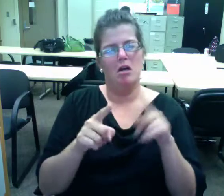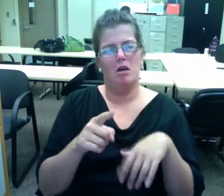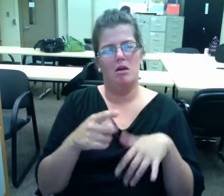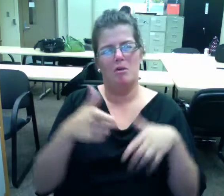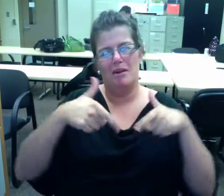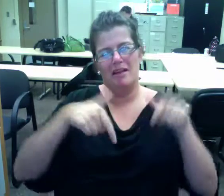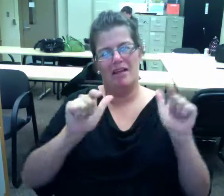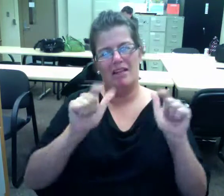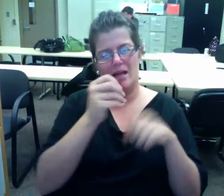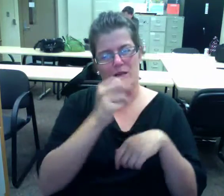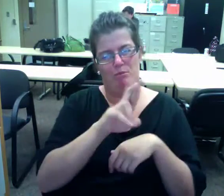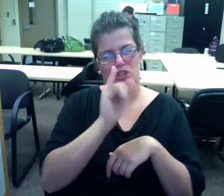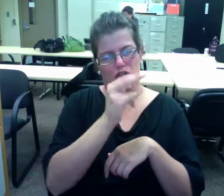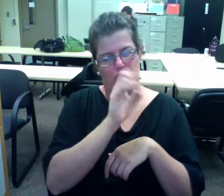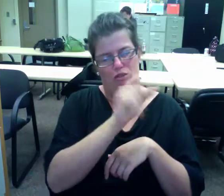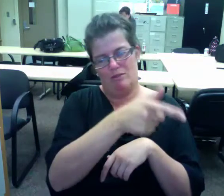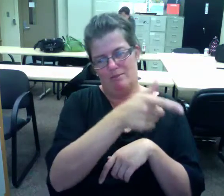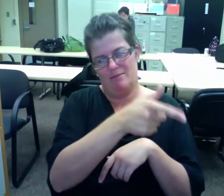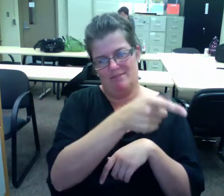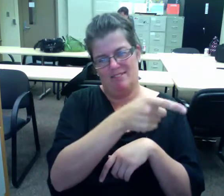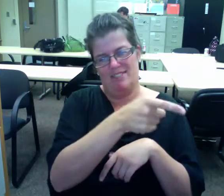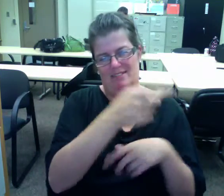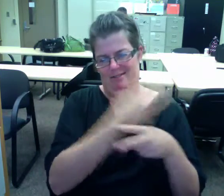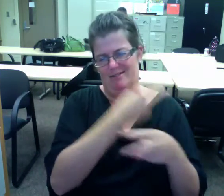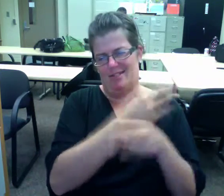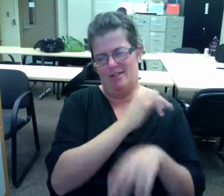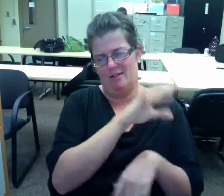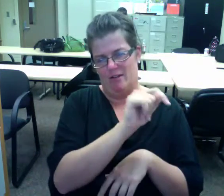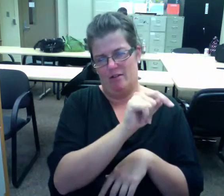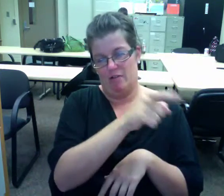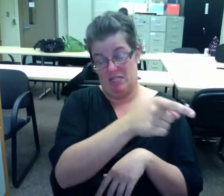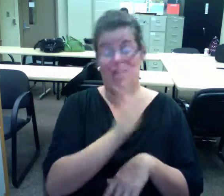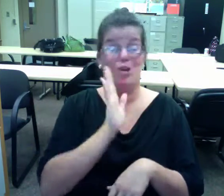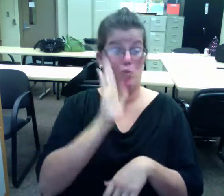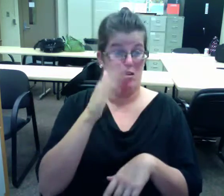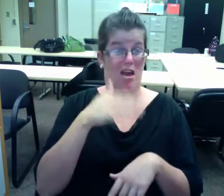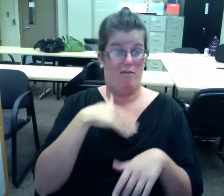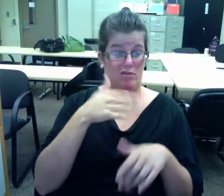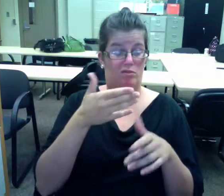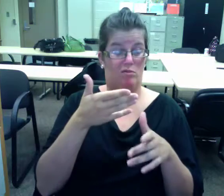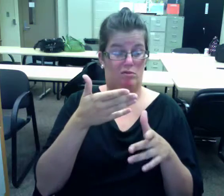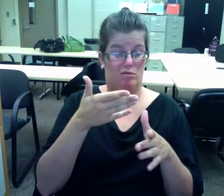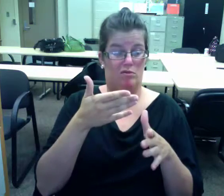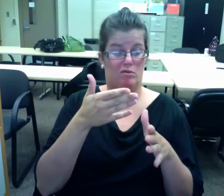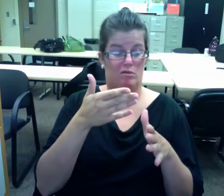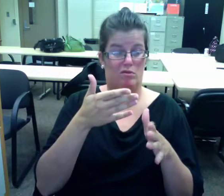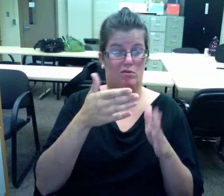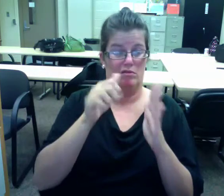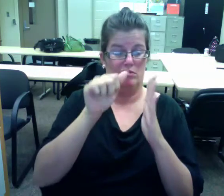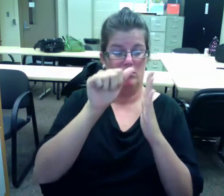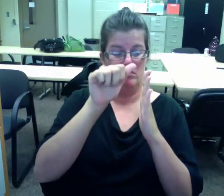Eventually, Mr. Jones will have to cut an opening where he can install the door.